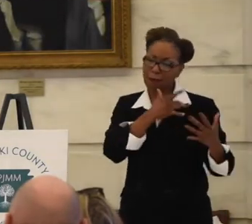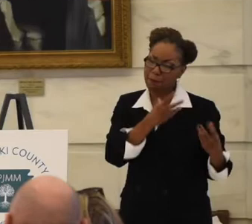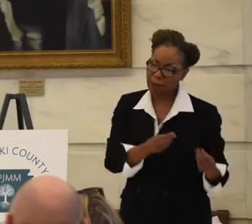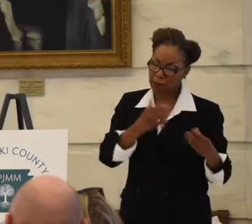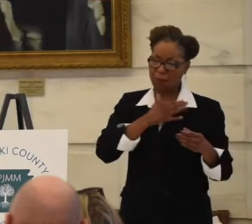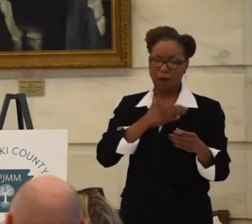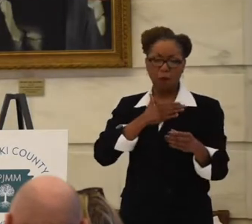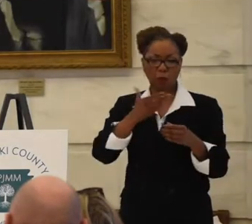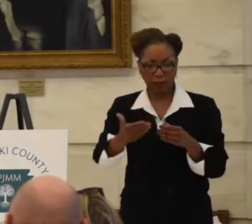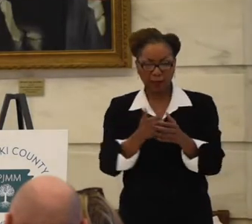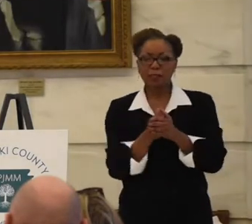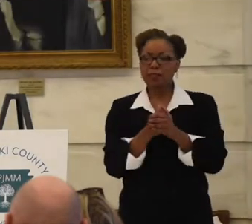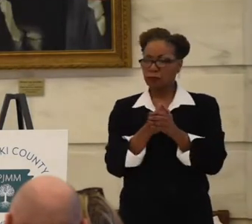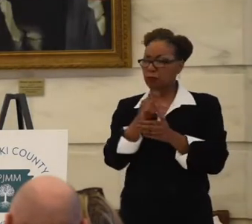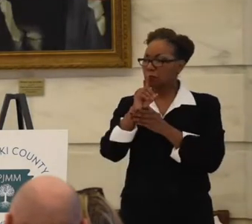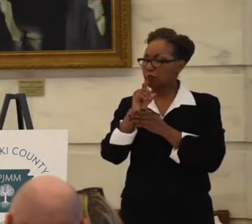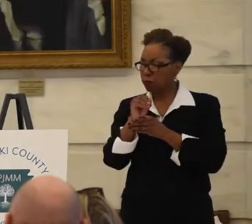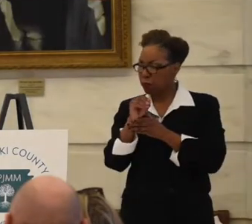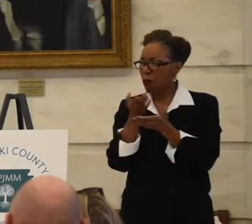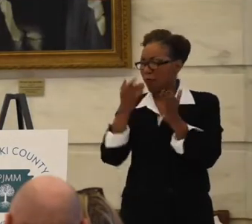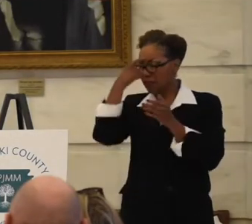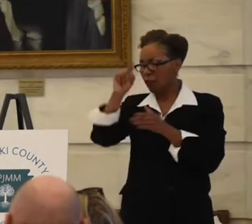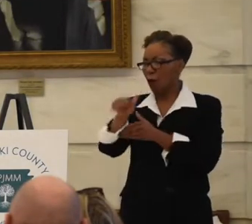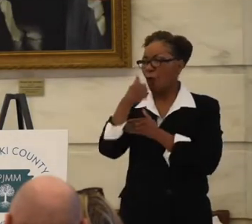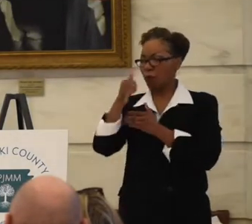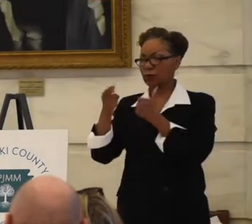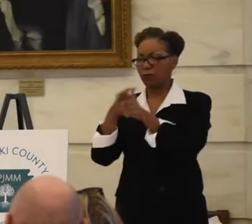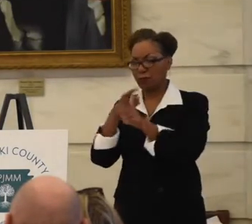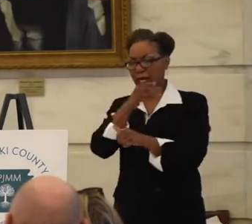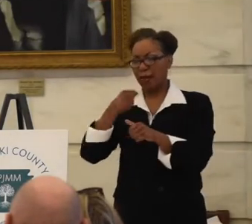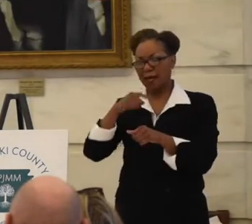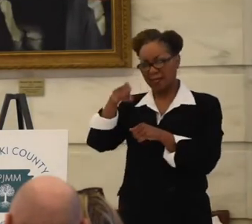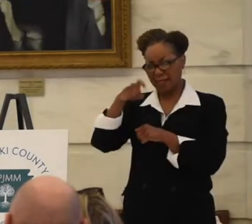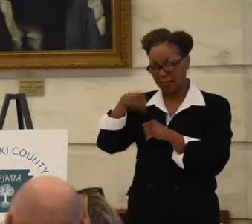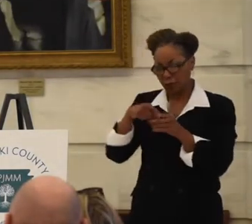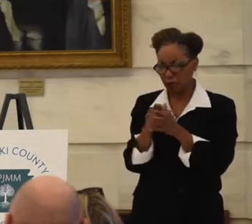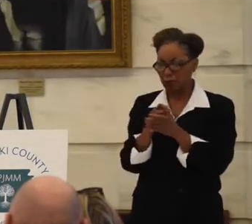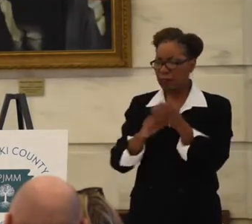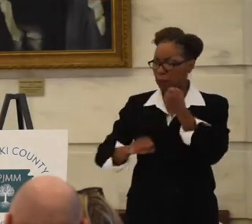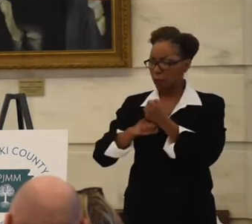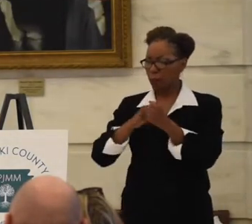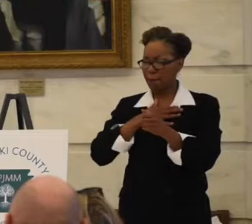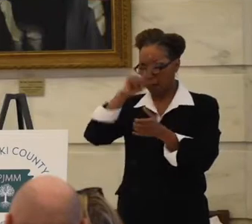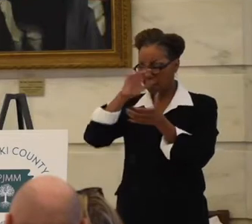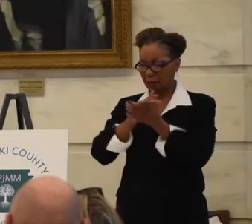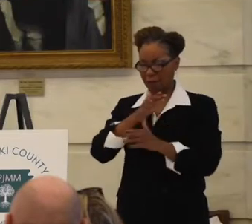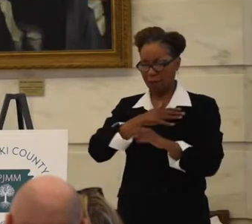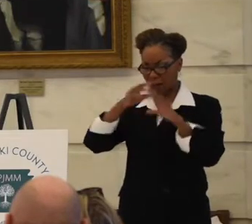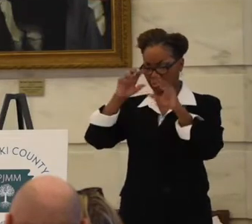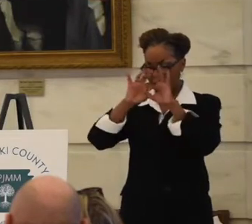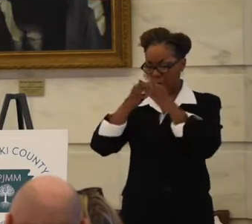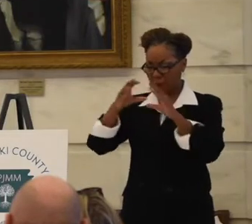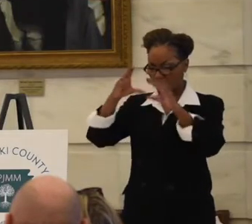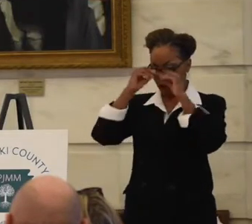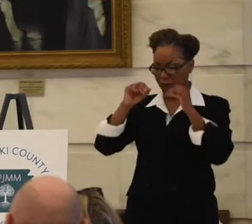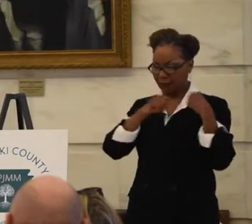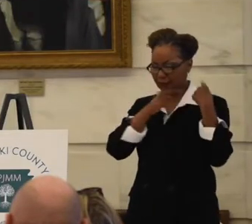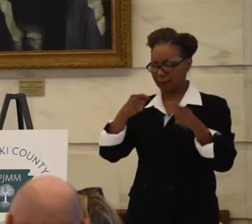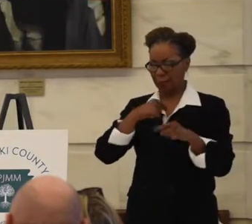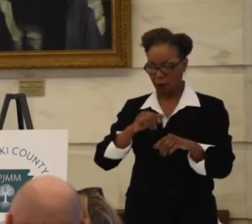my willingness to put others before myself, and my need to stand up for what I believe in that my family has instilled in me since I was young.